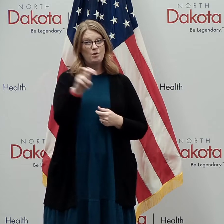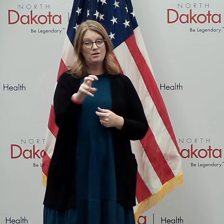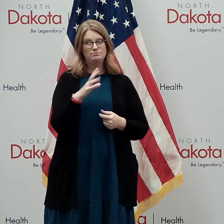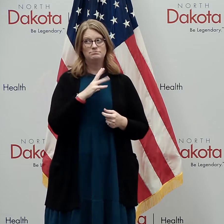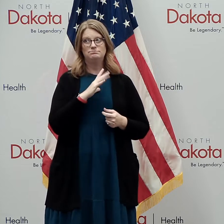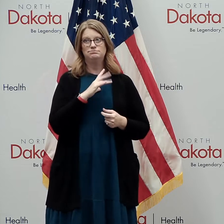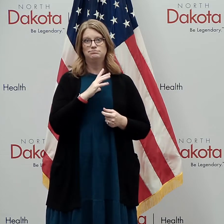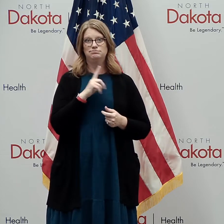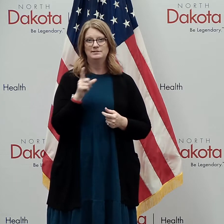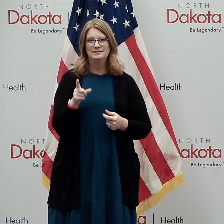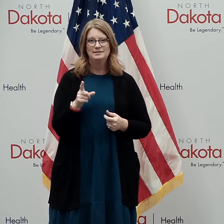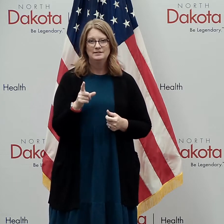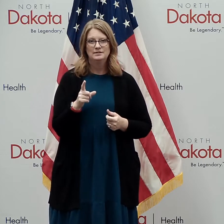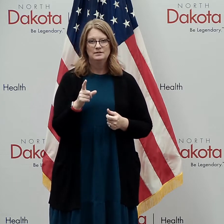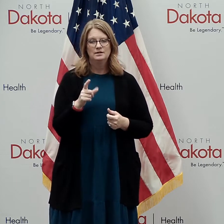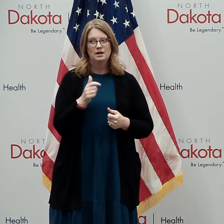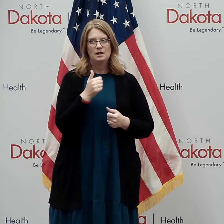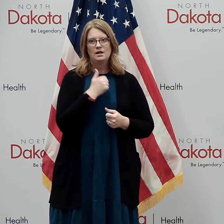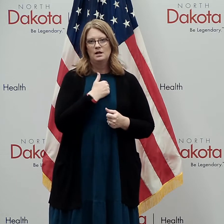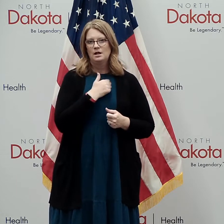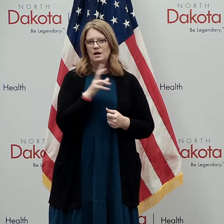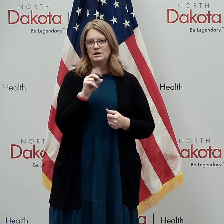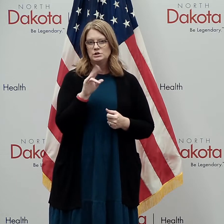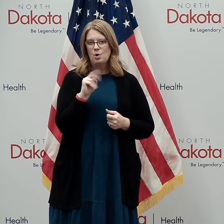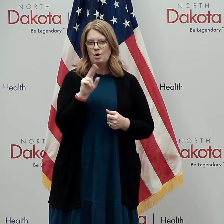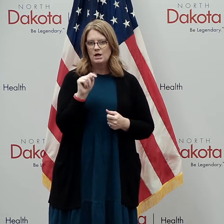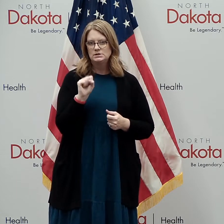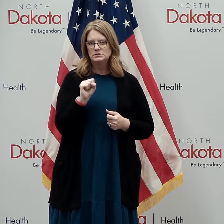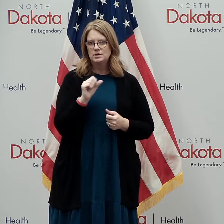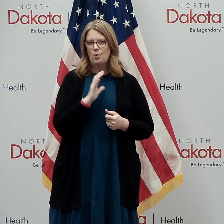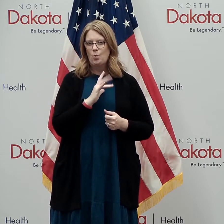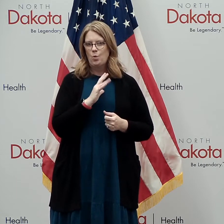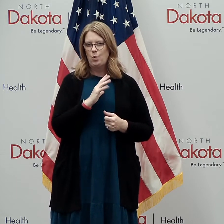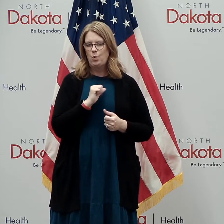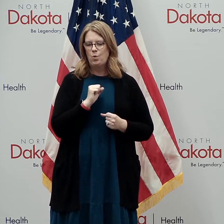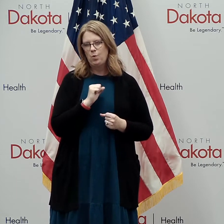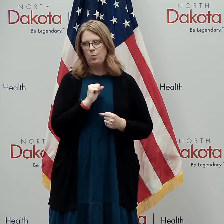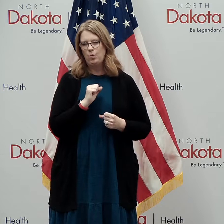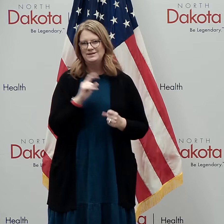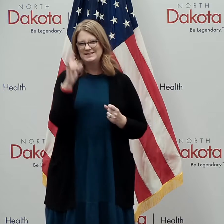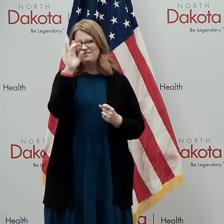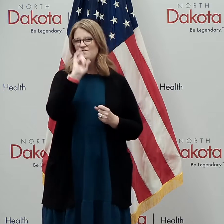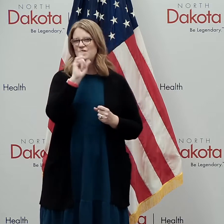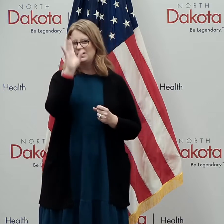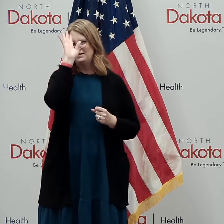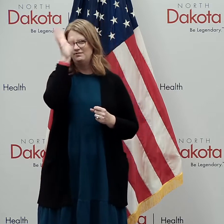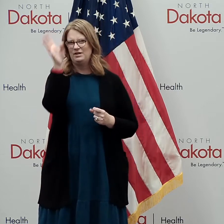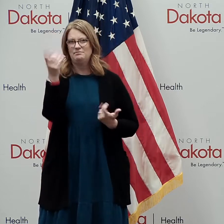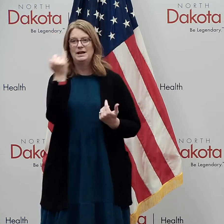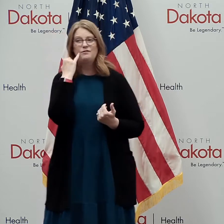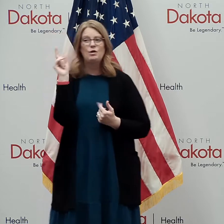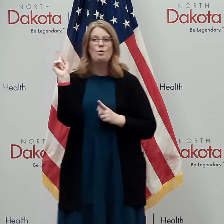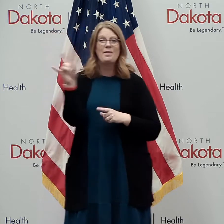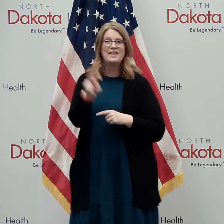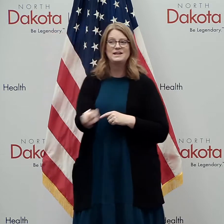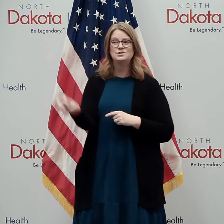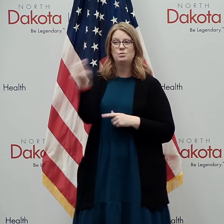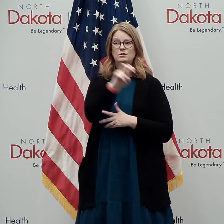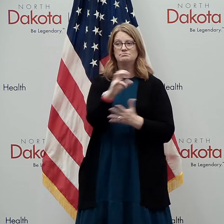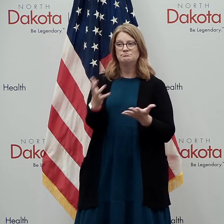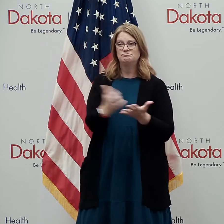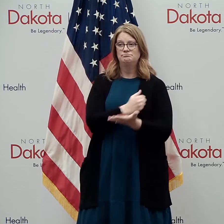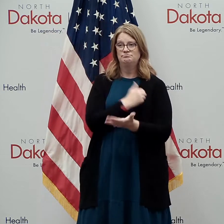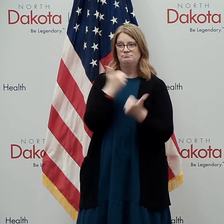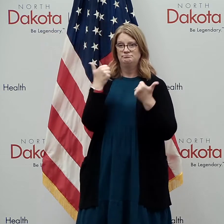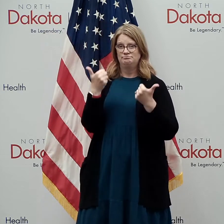amazing plant, where love of making amazing donuts meets innovation. If you ever get a chance to make that tour, get a chance to do that.